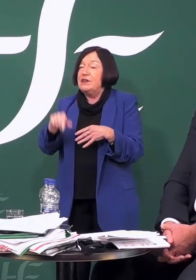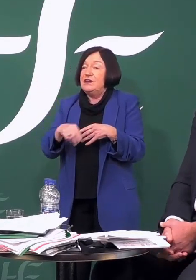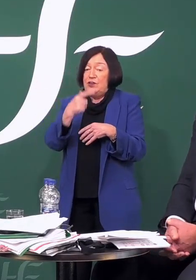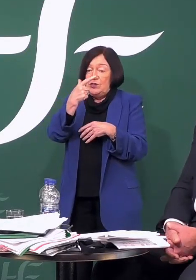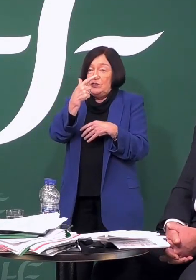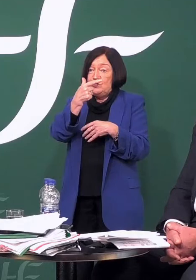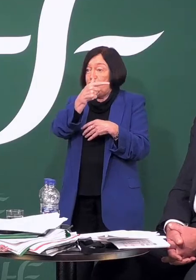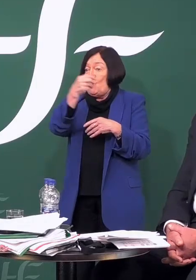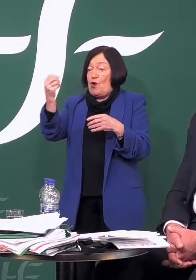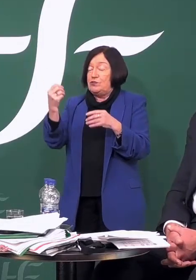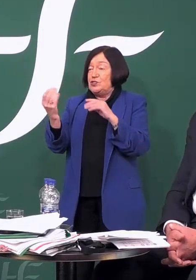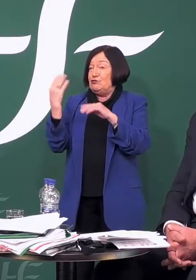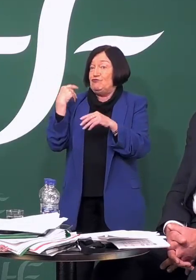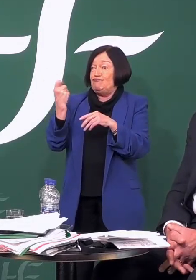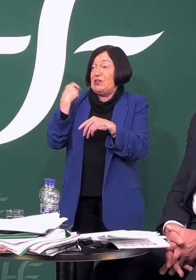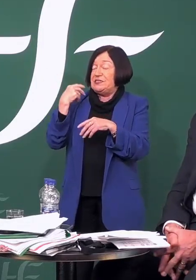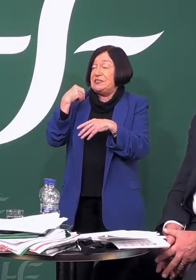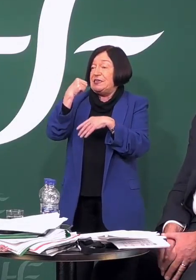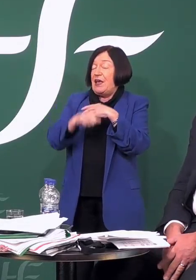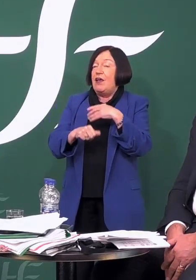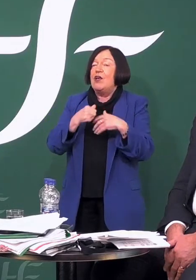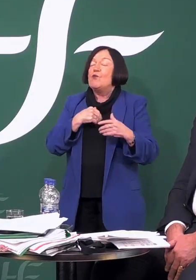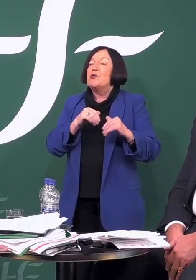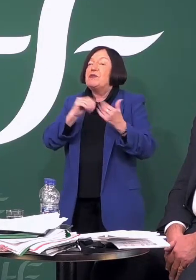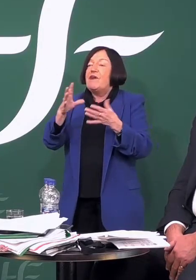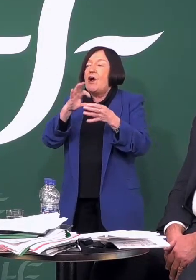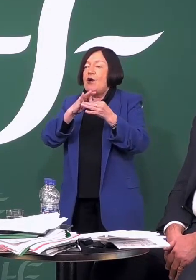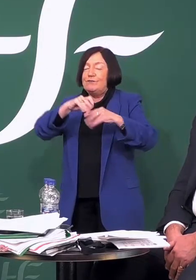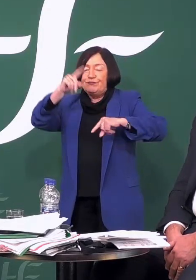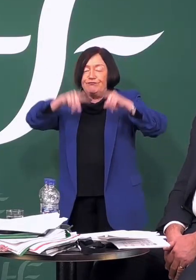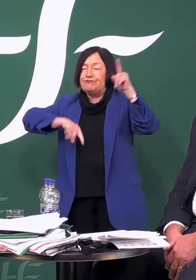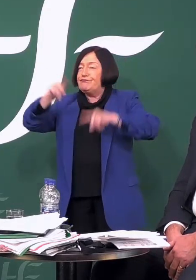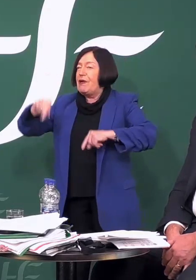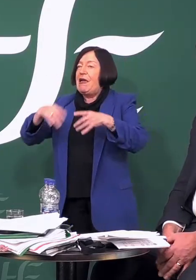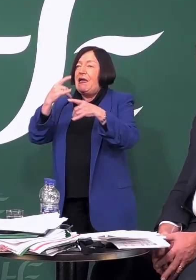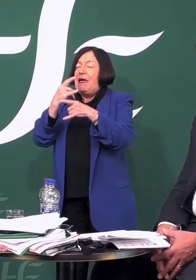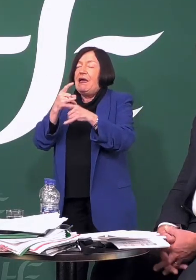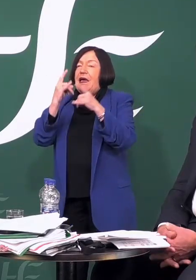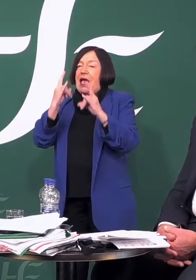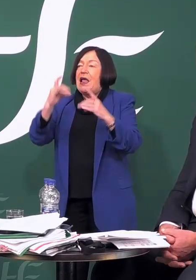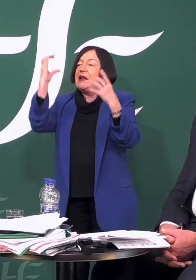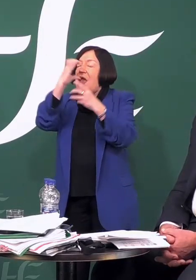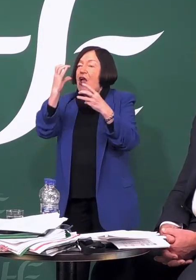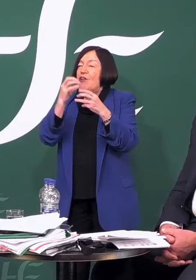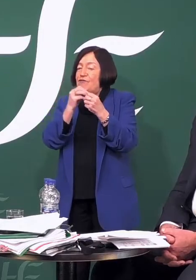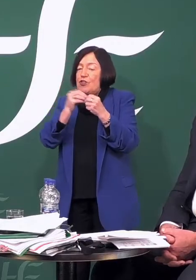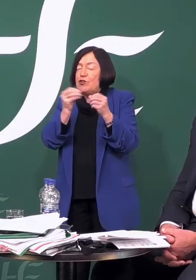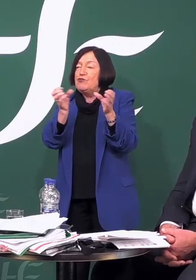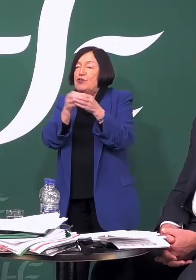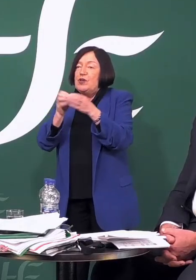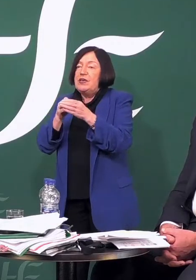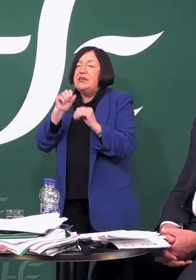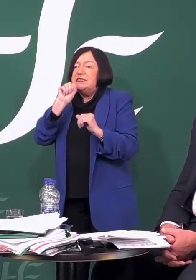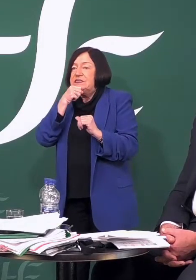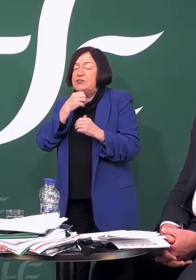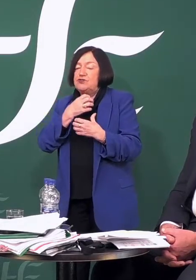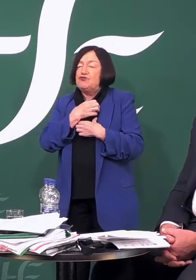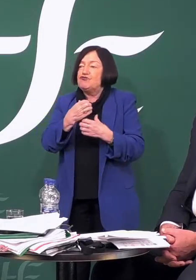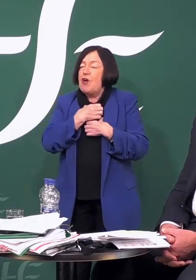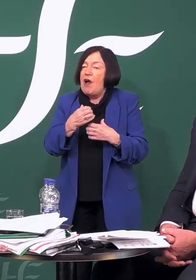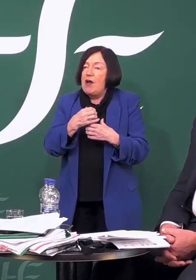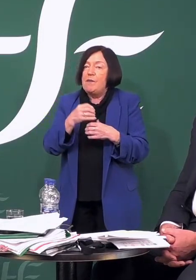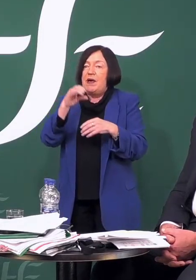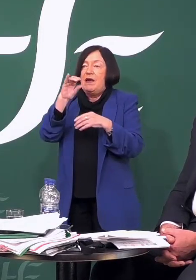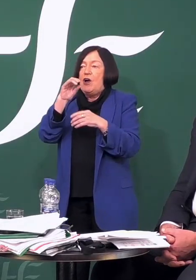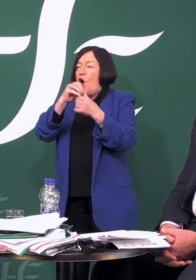in recent weeks, but also providing all the whole range of healthcare otherwise, which includes serious trauma requiring